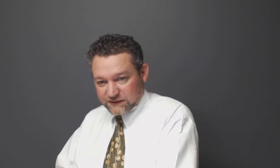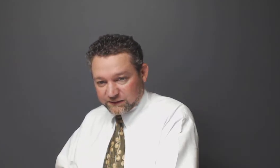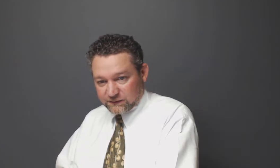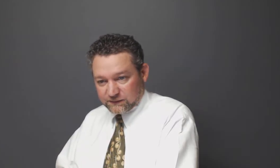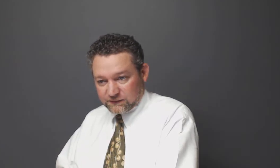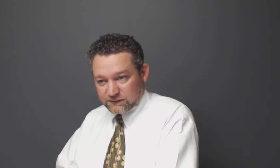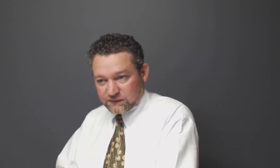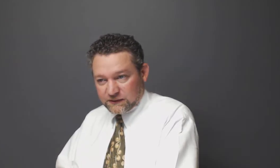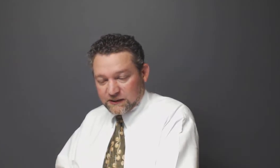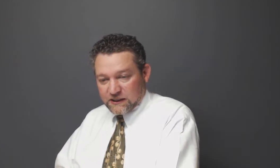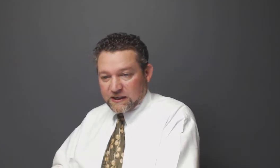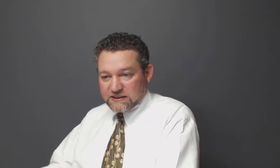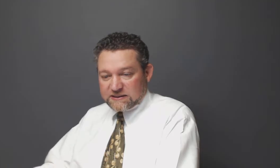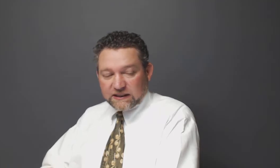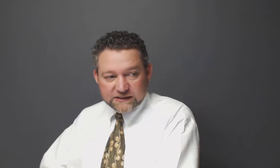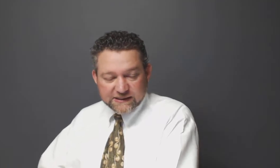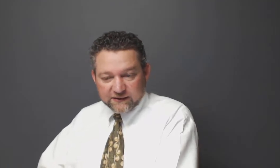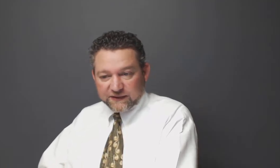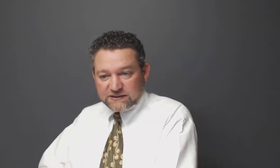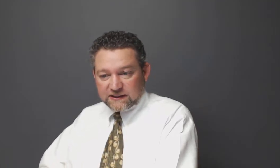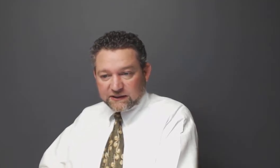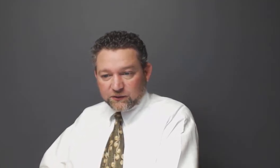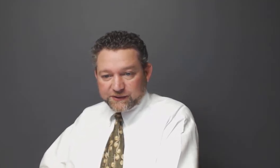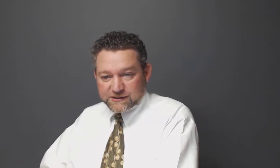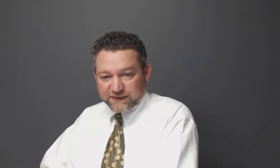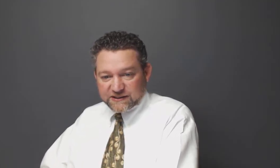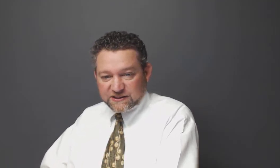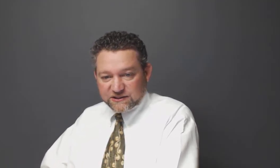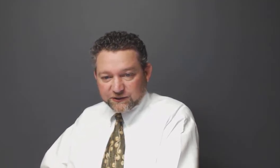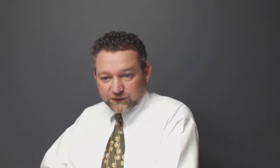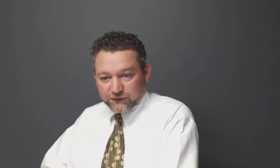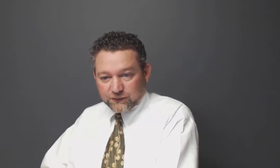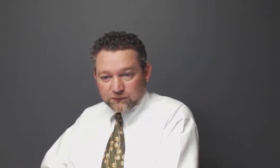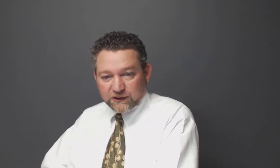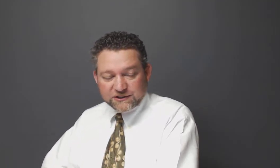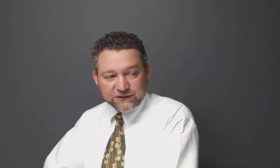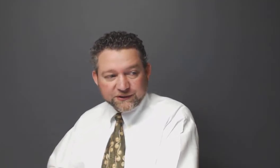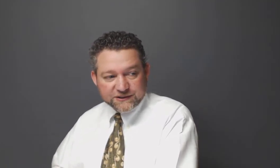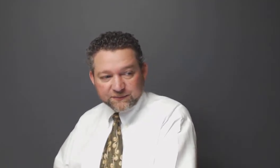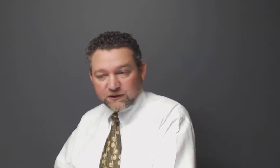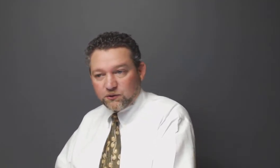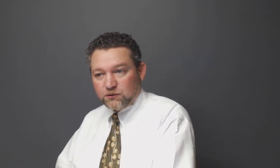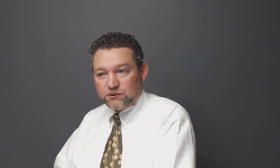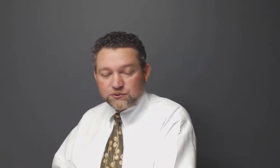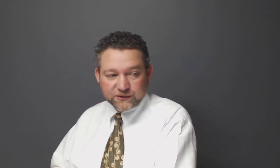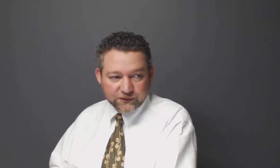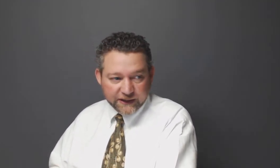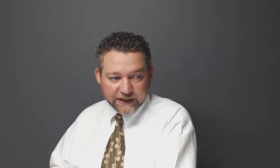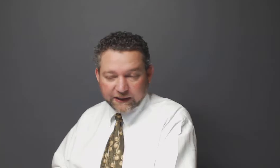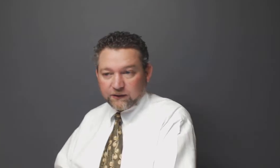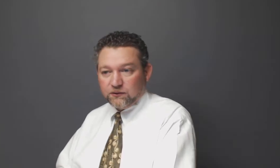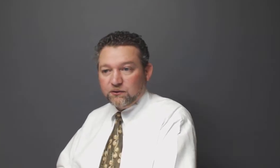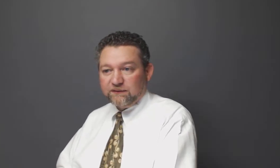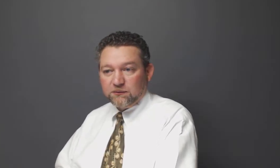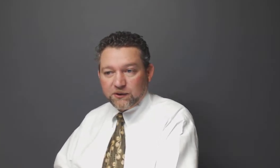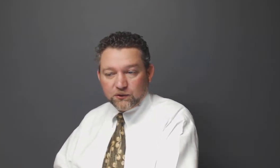salvation. He's saying salvation in the Old Testament is a shield. Well, a shield is something you use with your hand. You have to